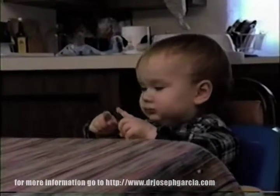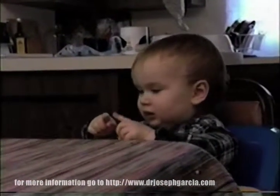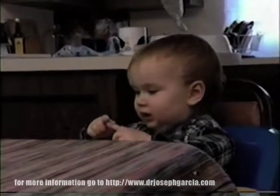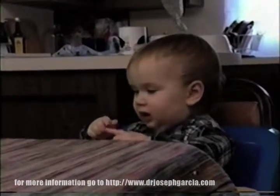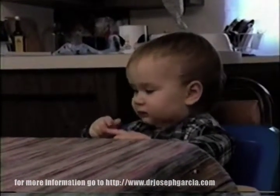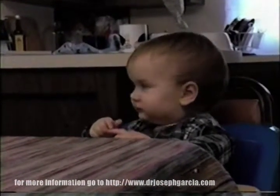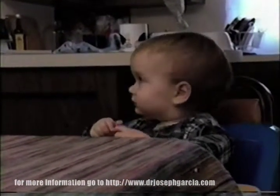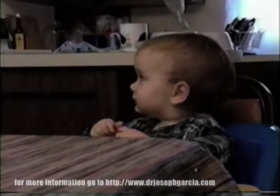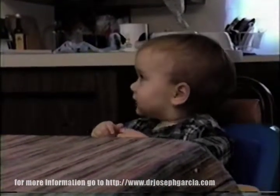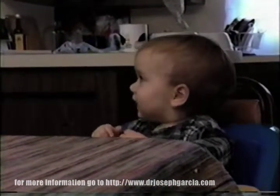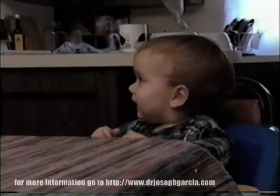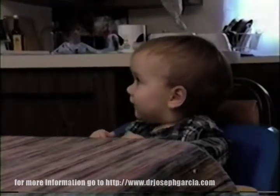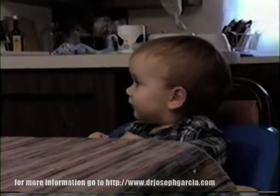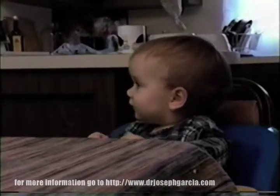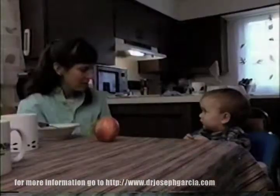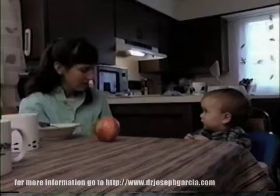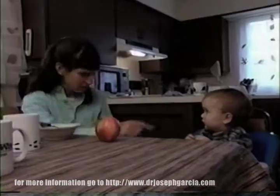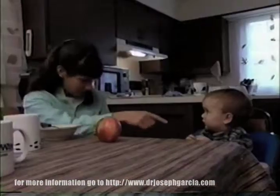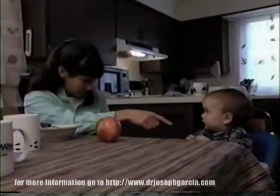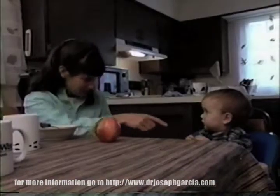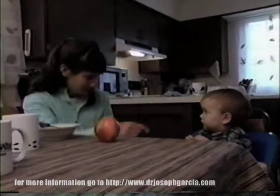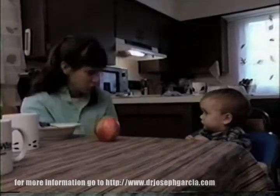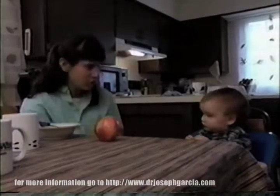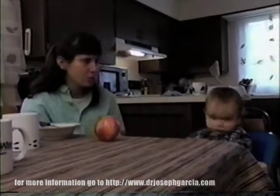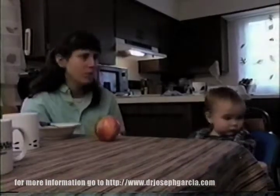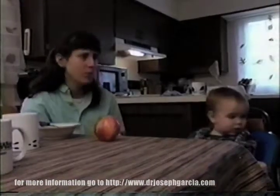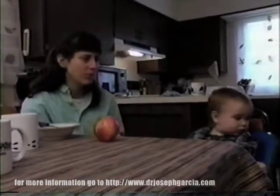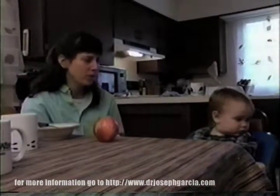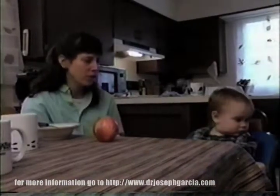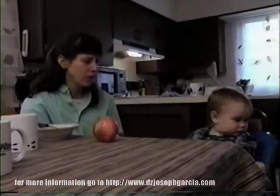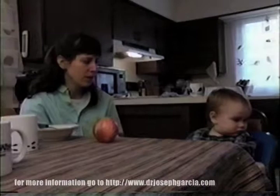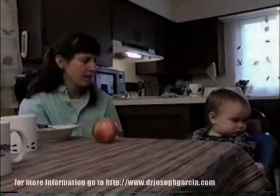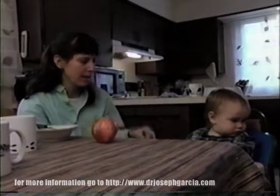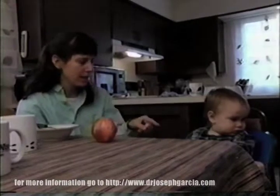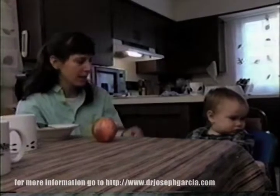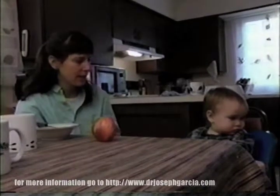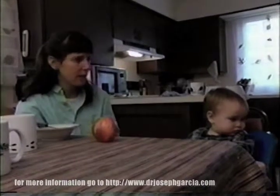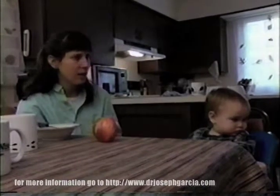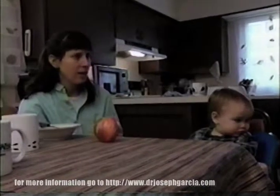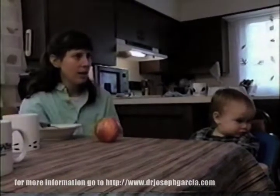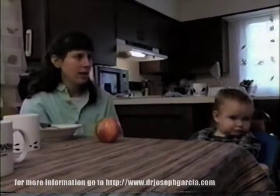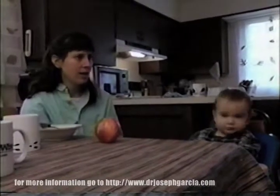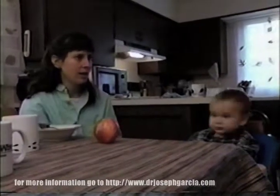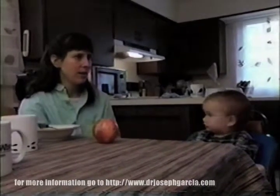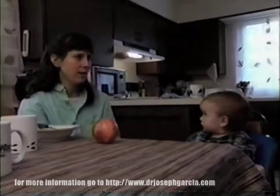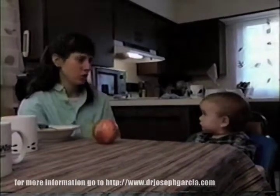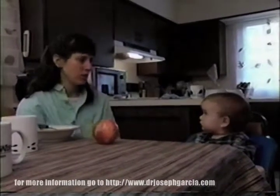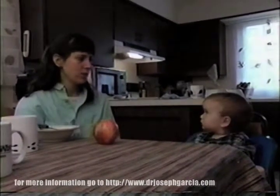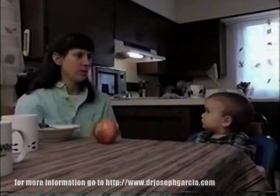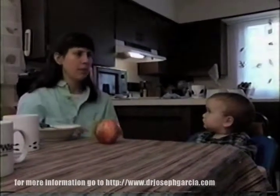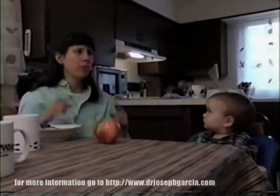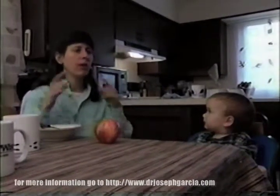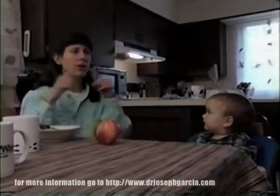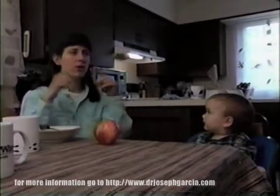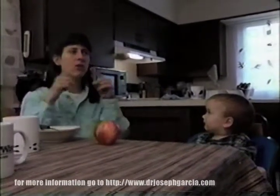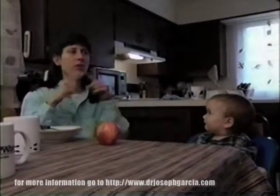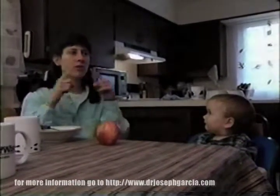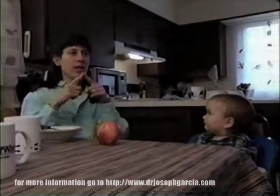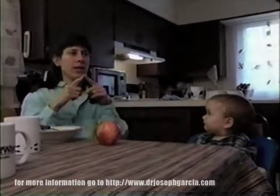fell down in the kitchen. You fell down, she tripped over the chair leg, and she stood up and went, hurt. And I